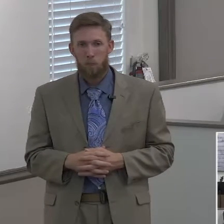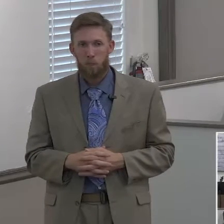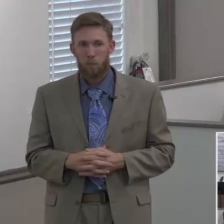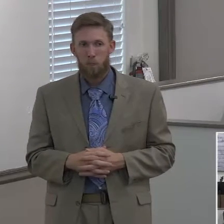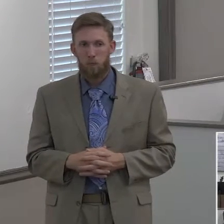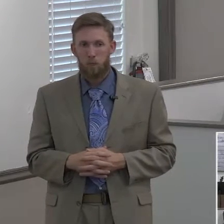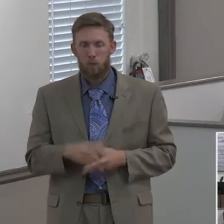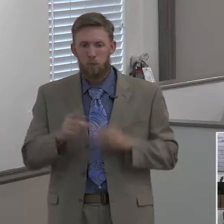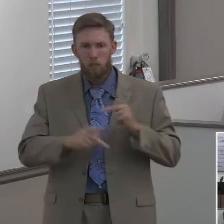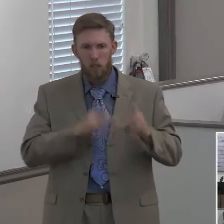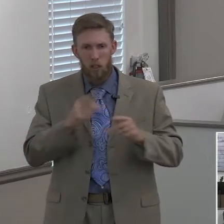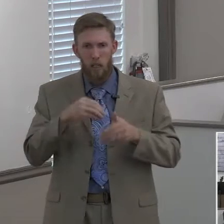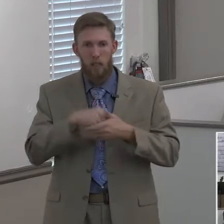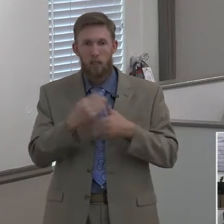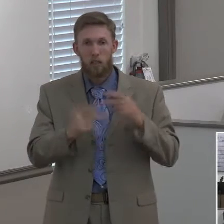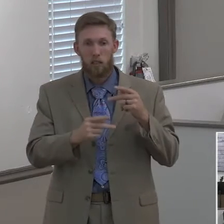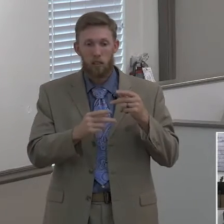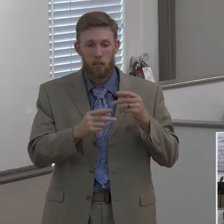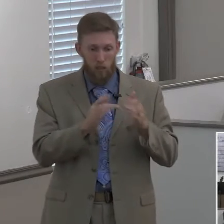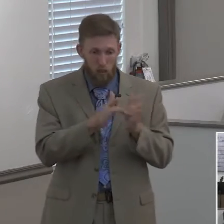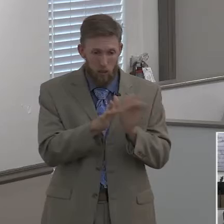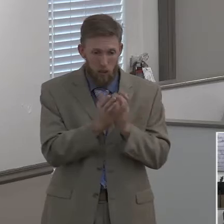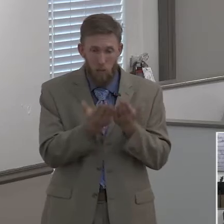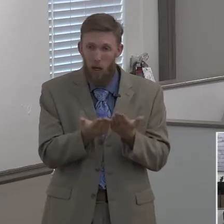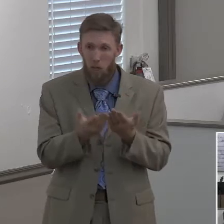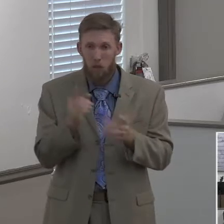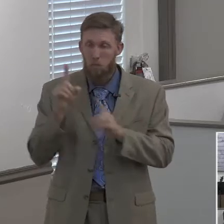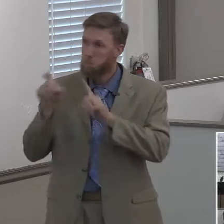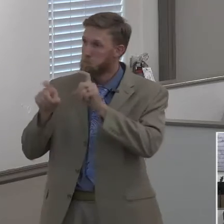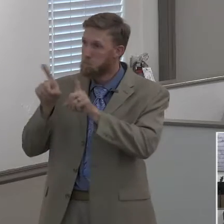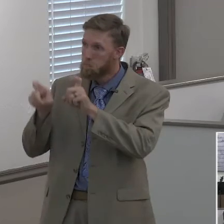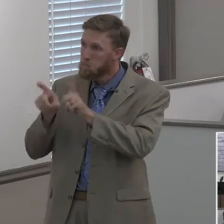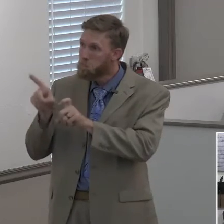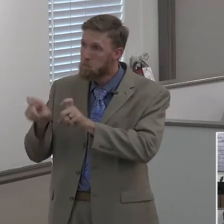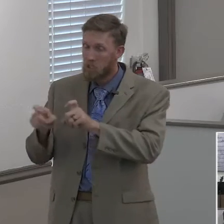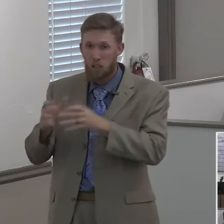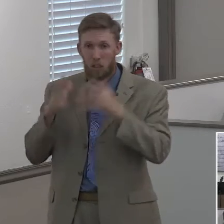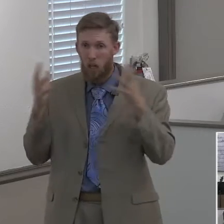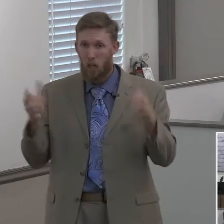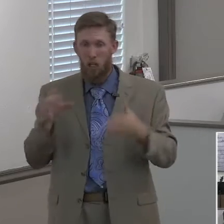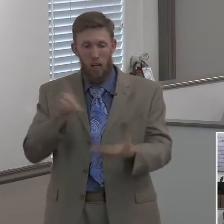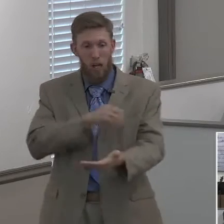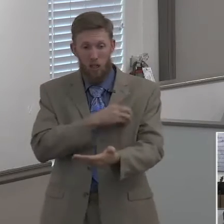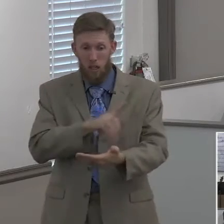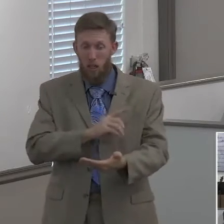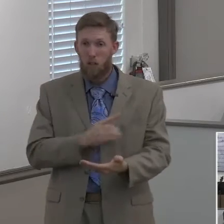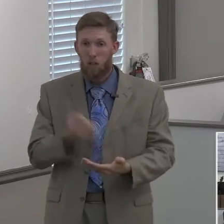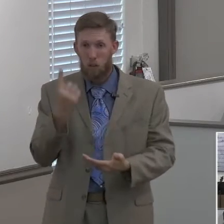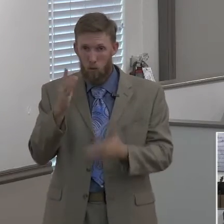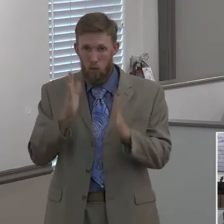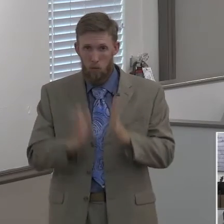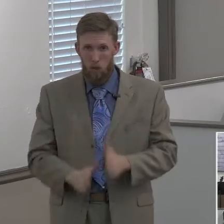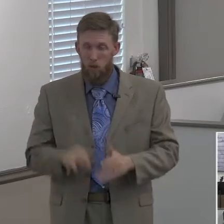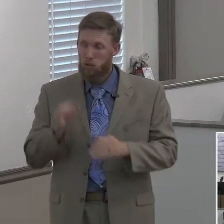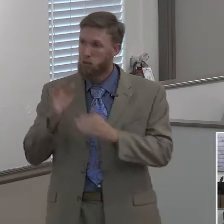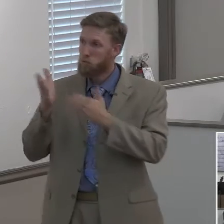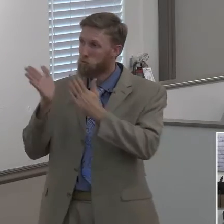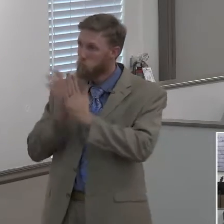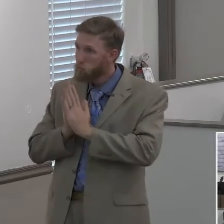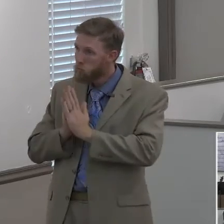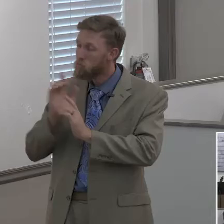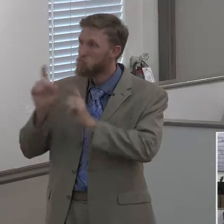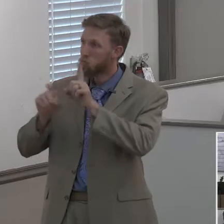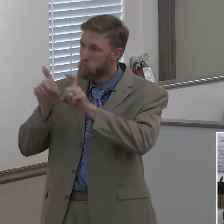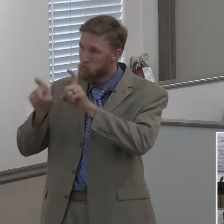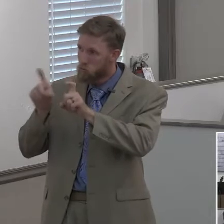of people in the Bible who ask God questions. David was one. I don't have time to go back there tonight, but I will later